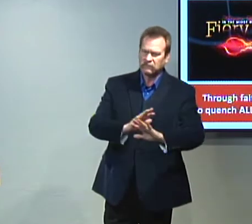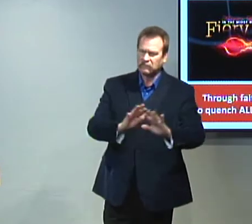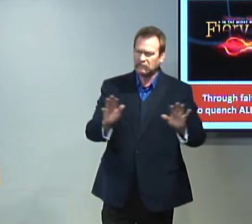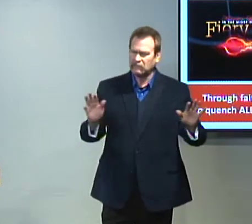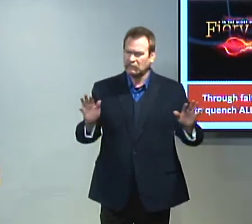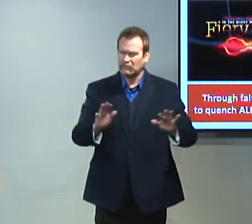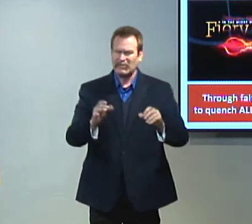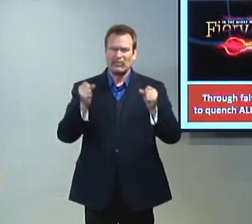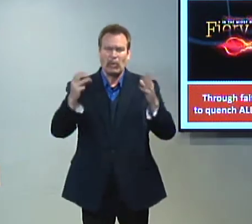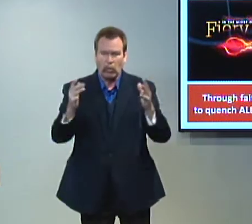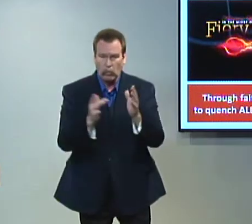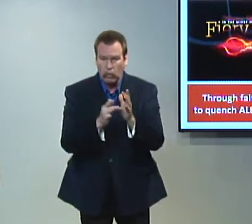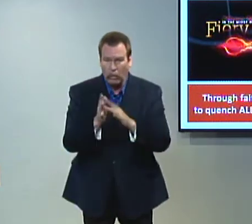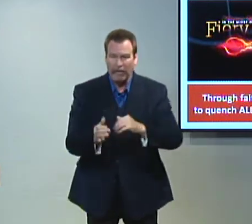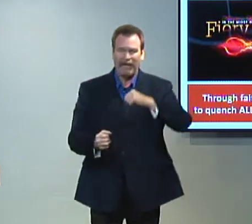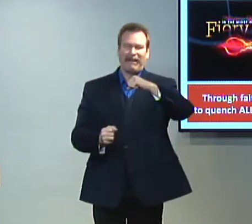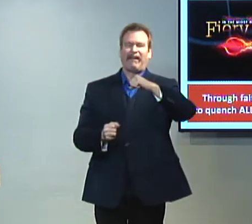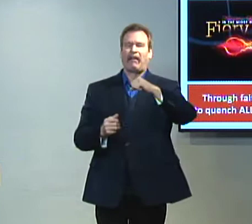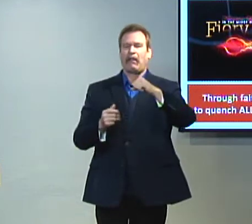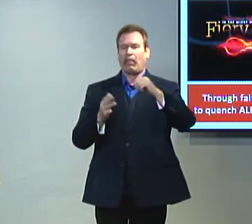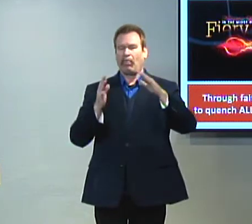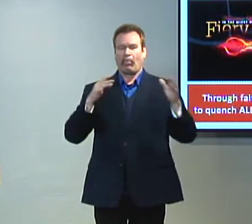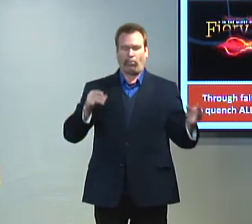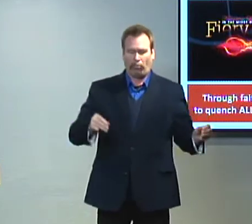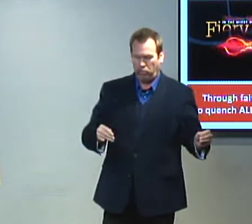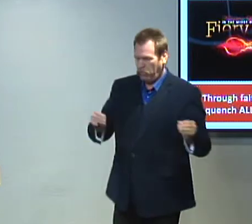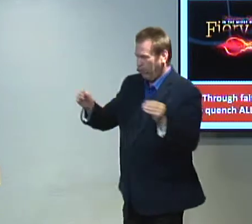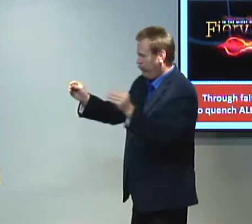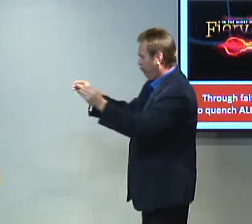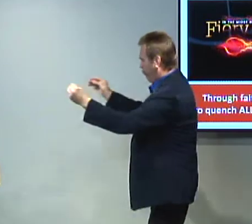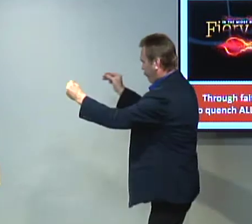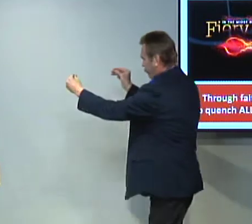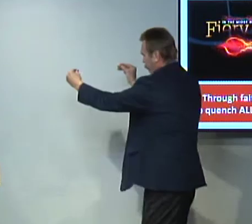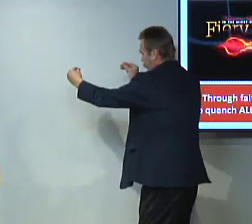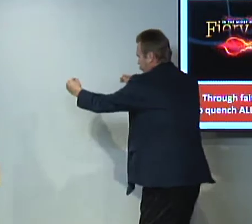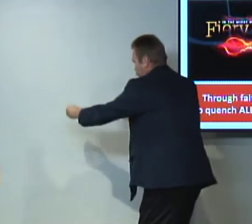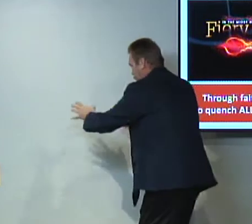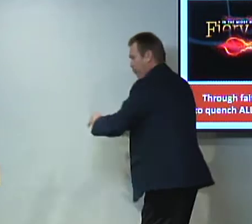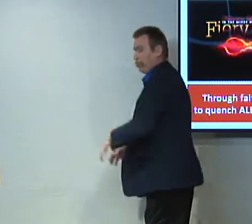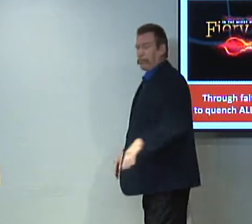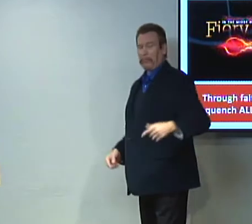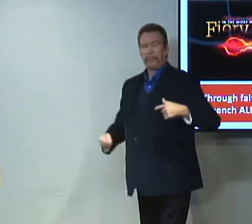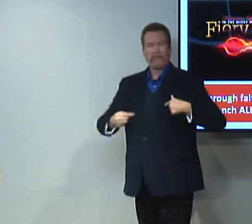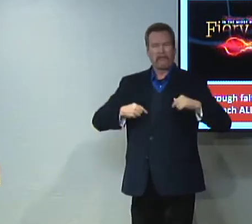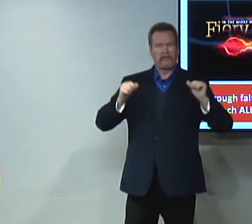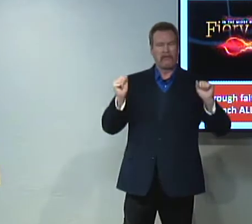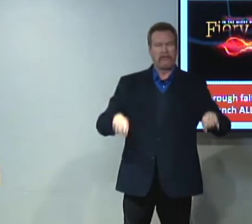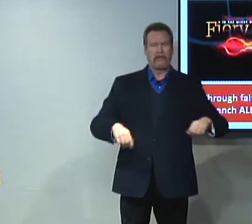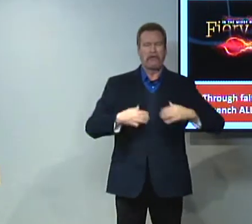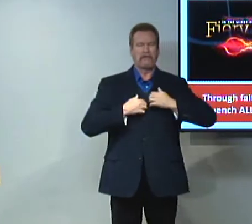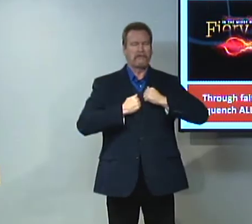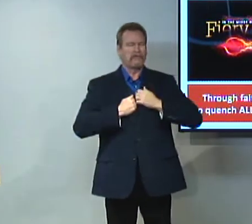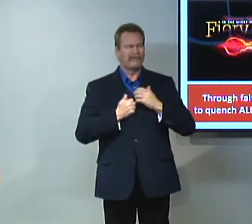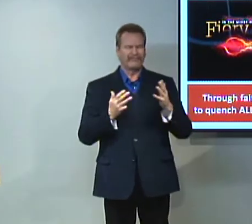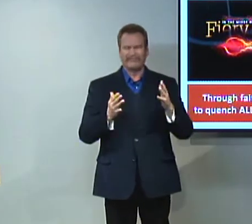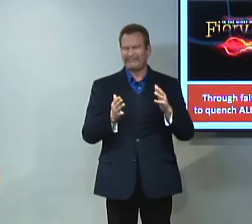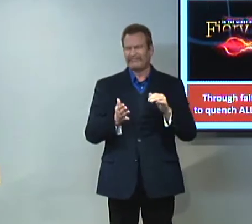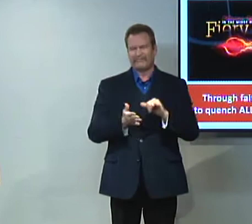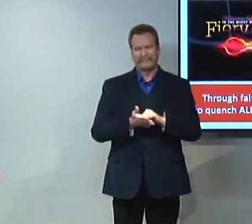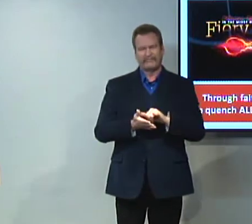never let your guard down. You know, some people, it's like they take it off and they put it in a corner and they say, oh, I'm good, I can do it